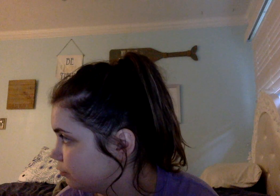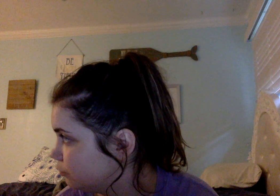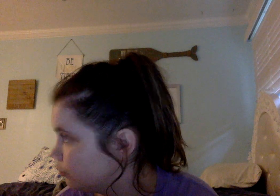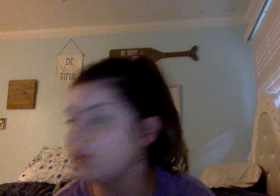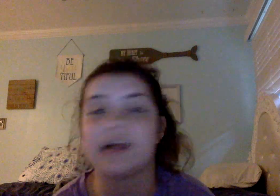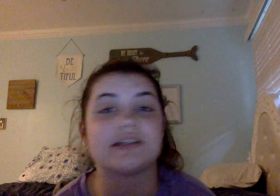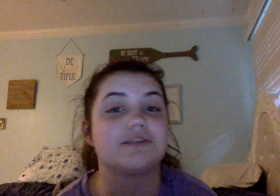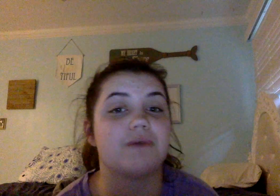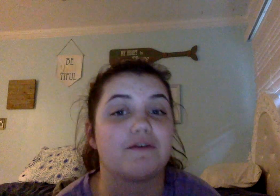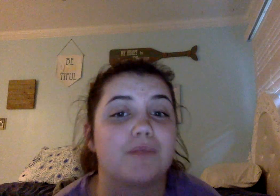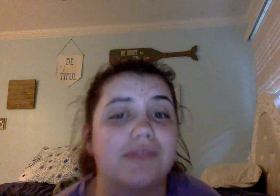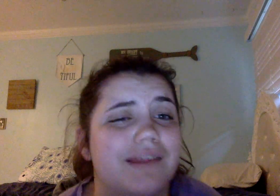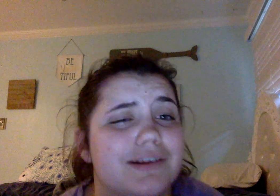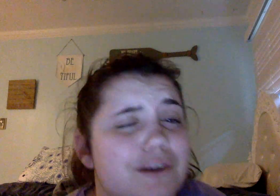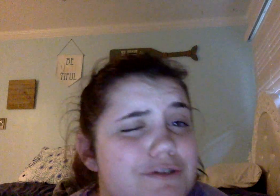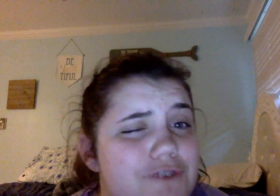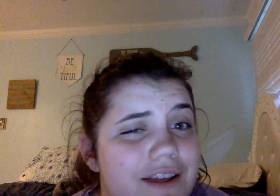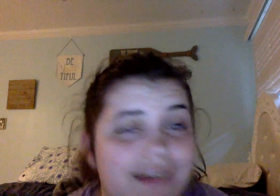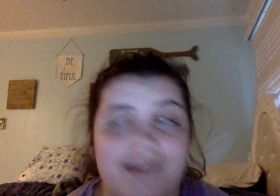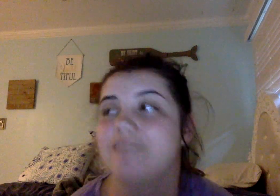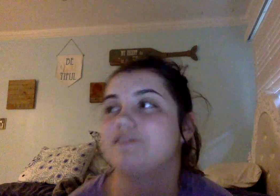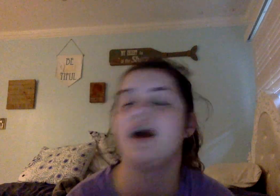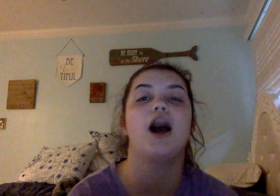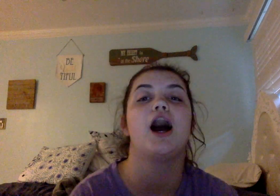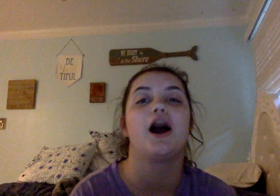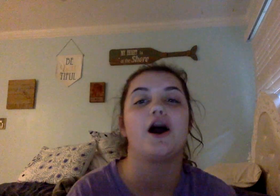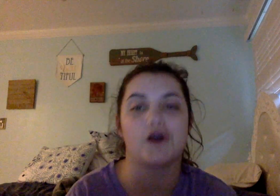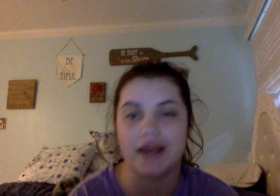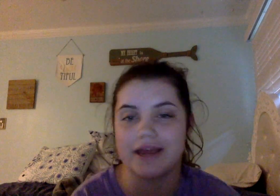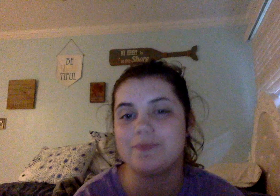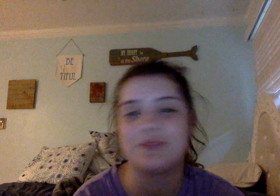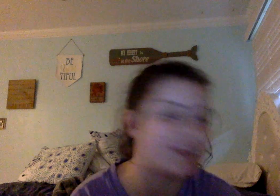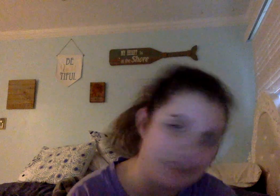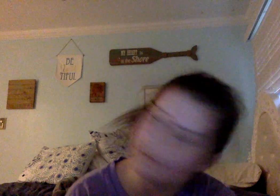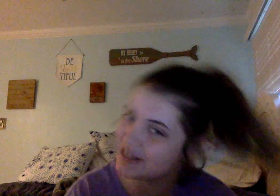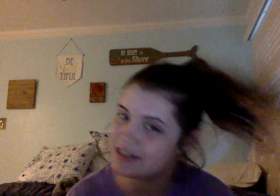what classes you have. That's what I was trying to think of. Alright,